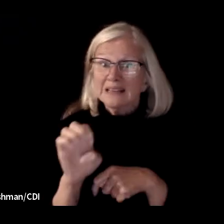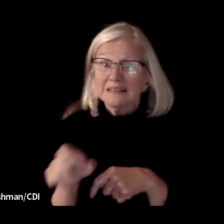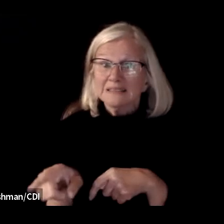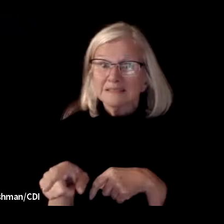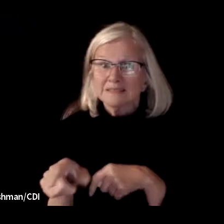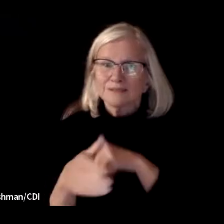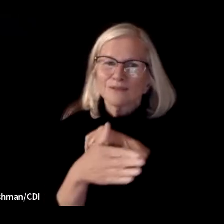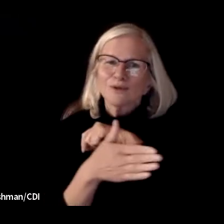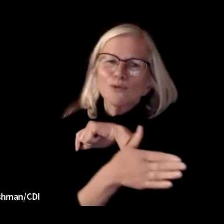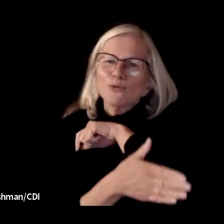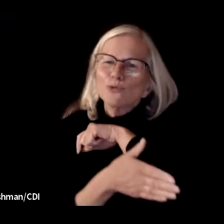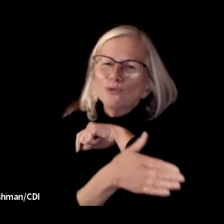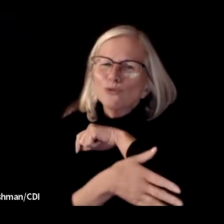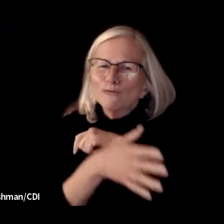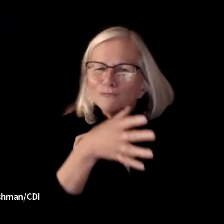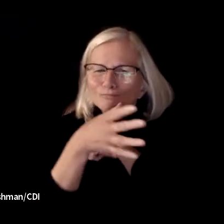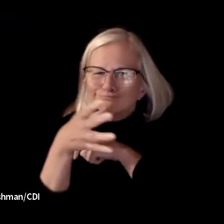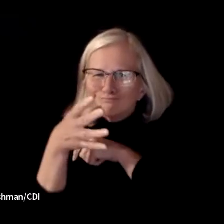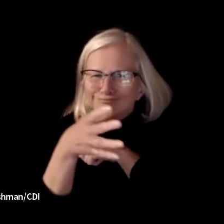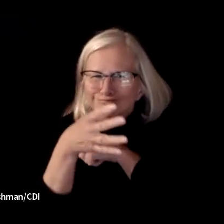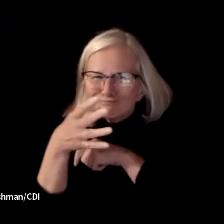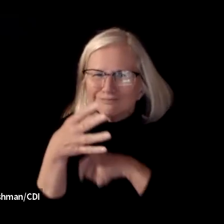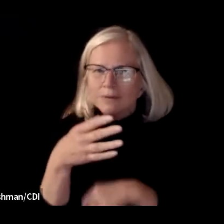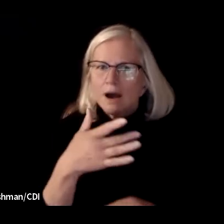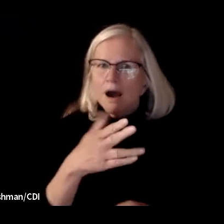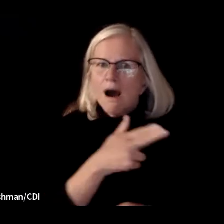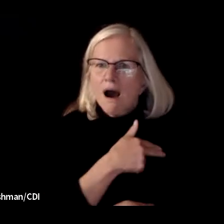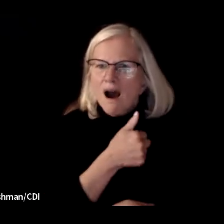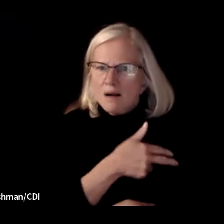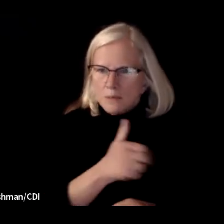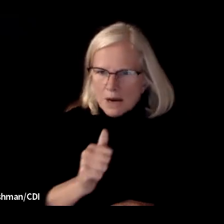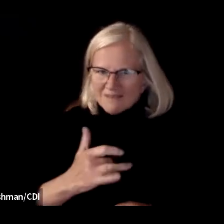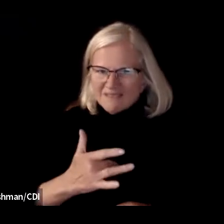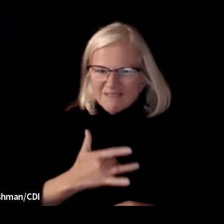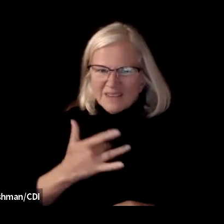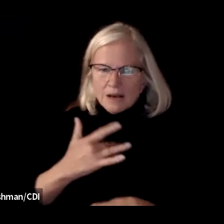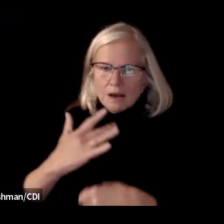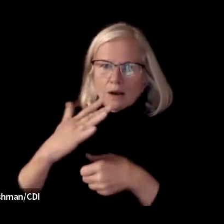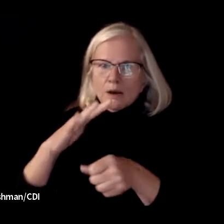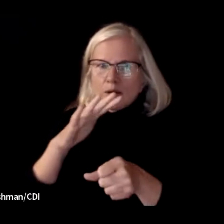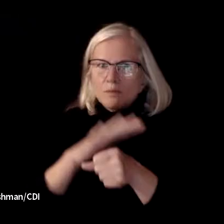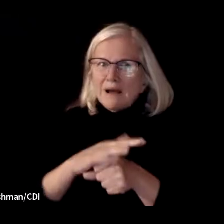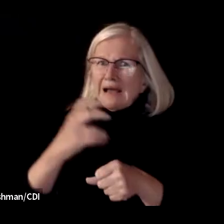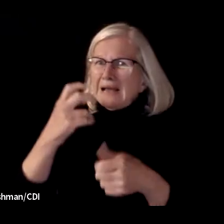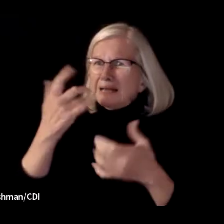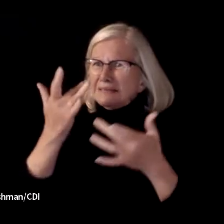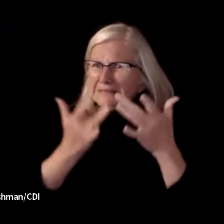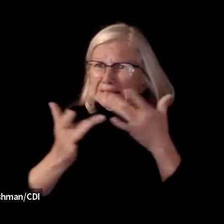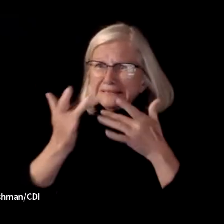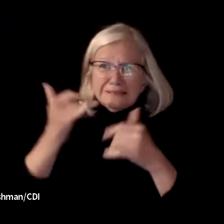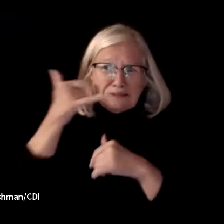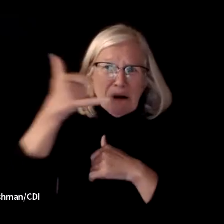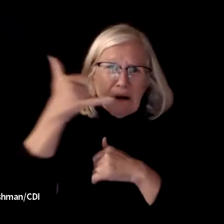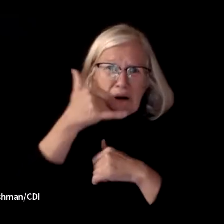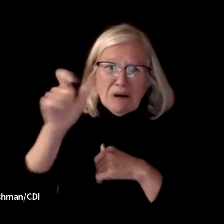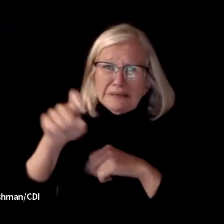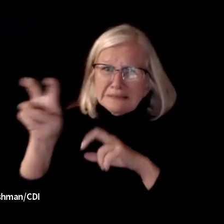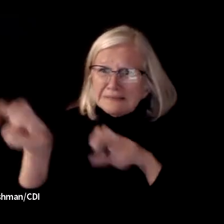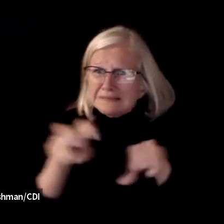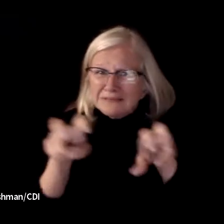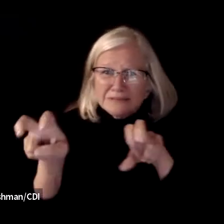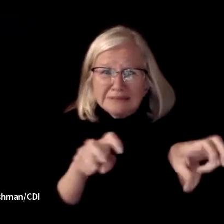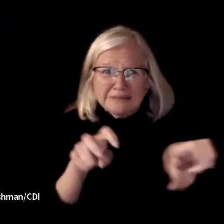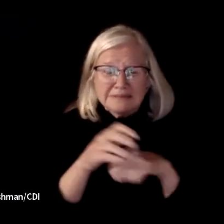pressure, as has been described by Dr. Crossan and the Commissioner. Greater Minnesota hospitals and health systems like